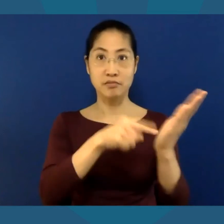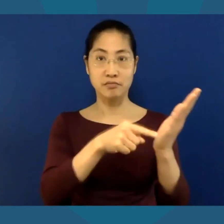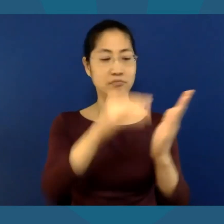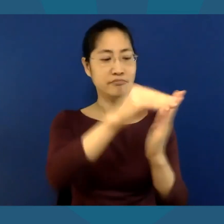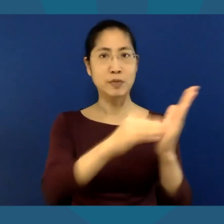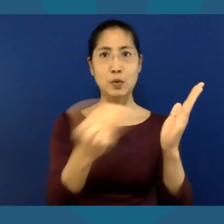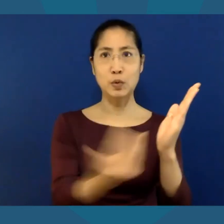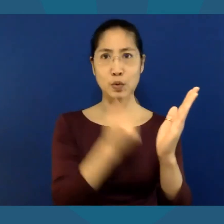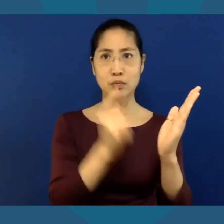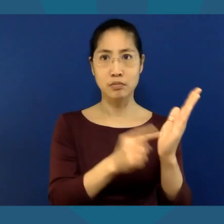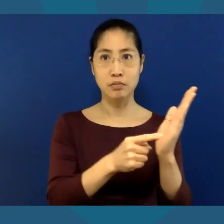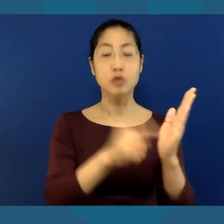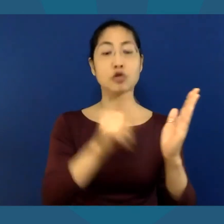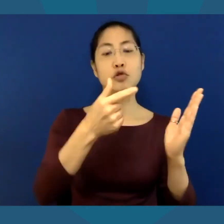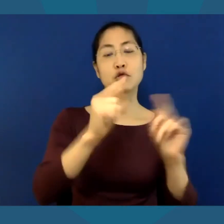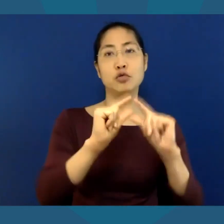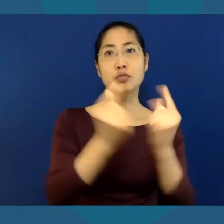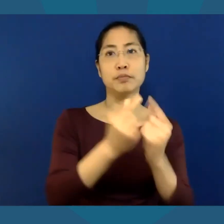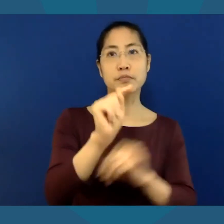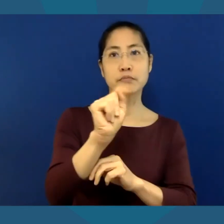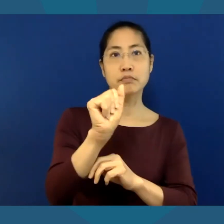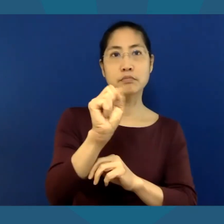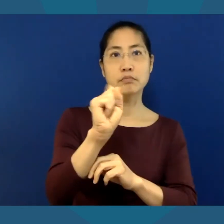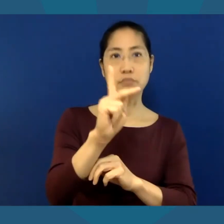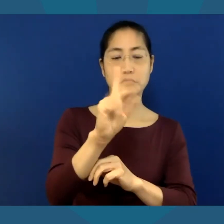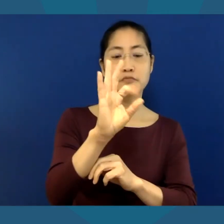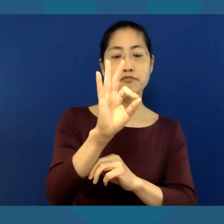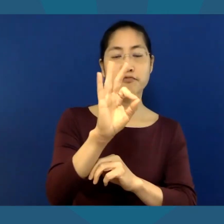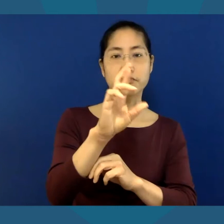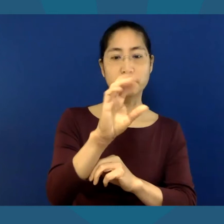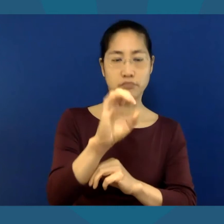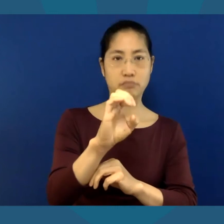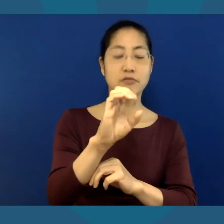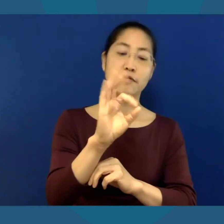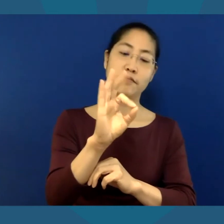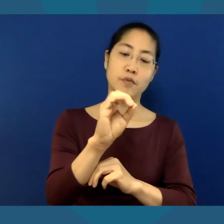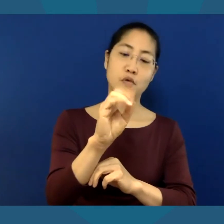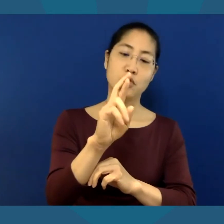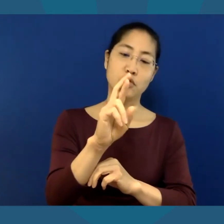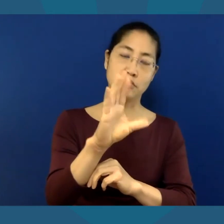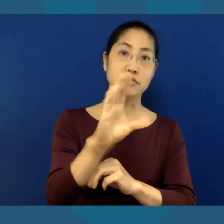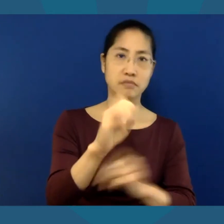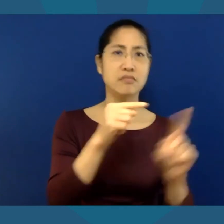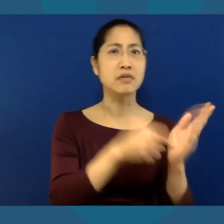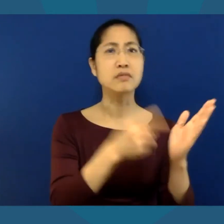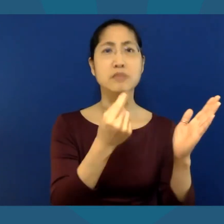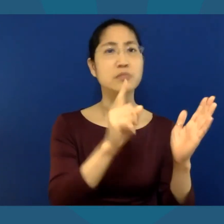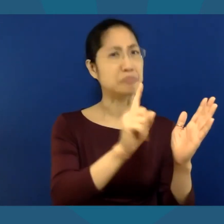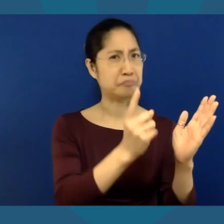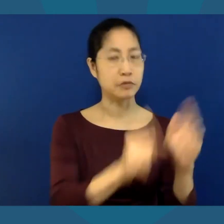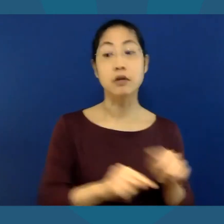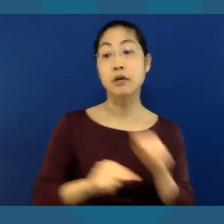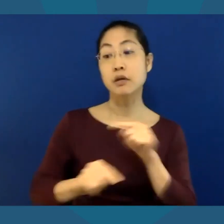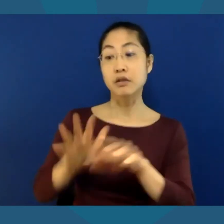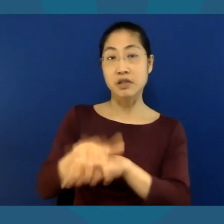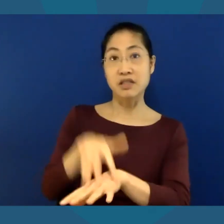Victoria co-authored a bill creating a task force to investigate missing and murdered Indigenous